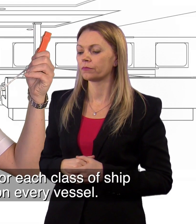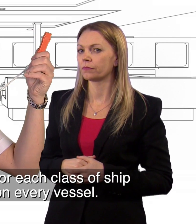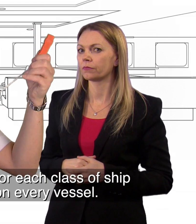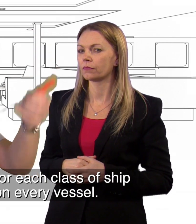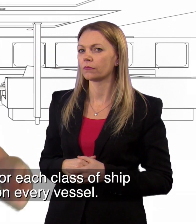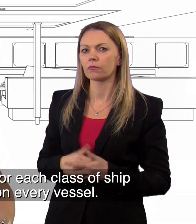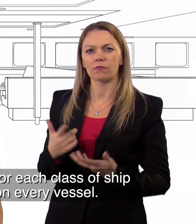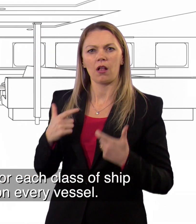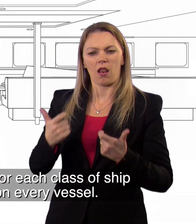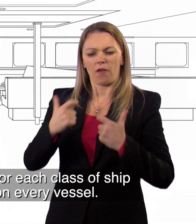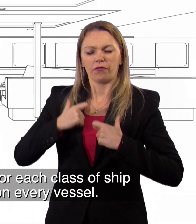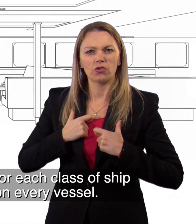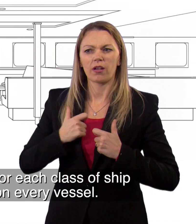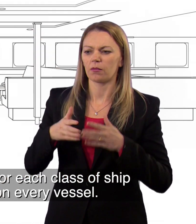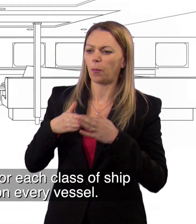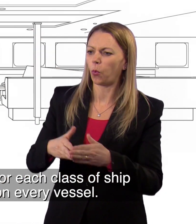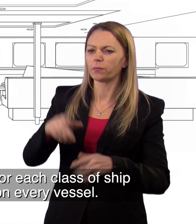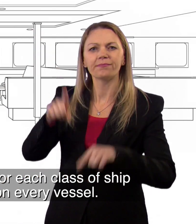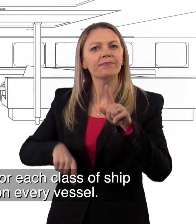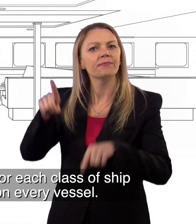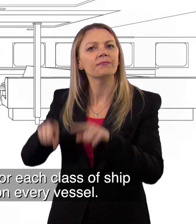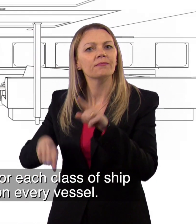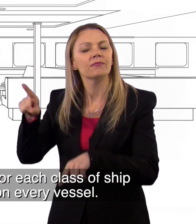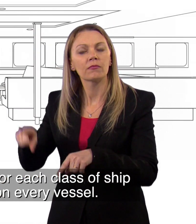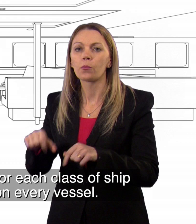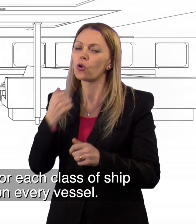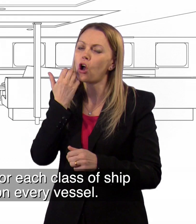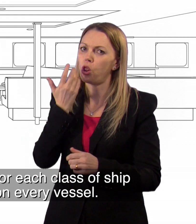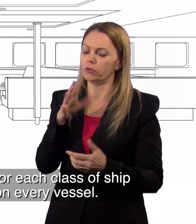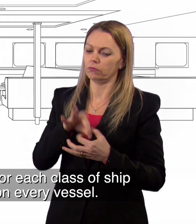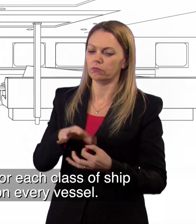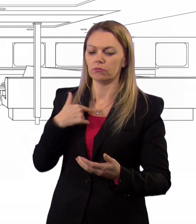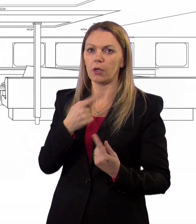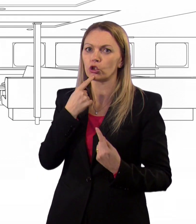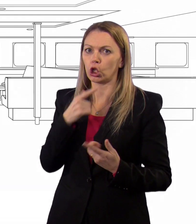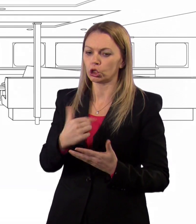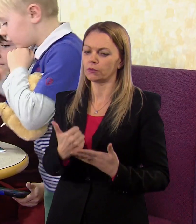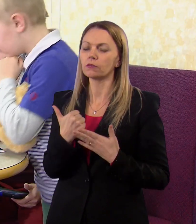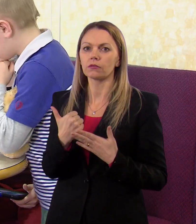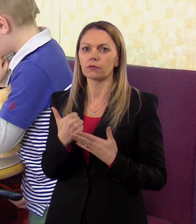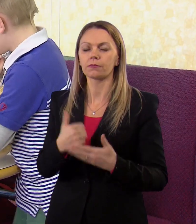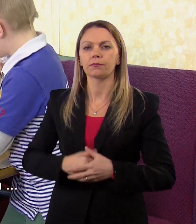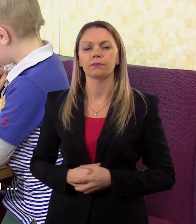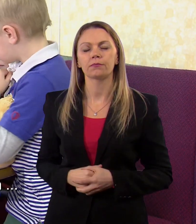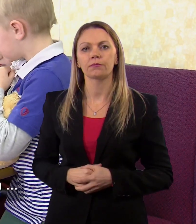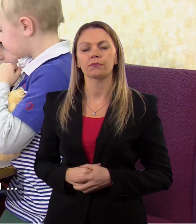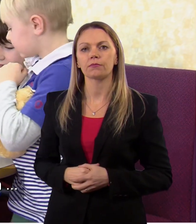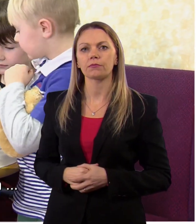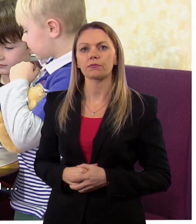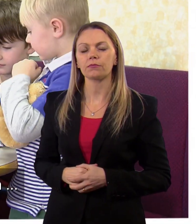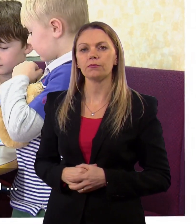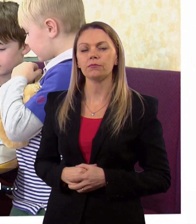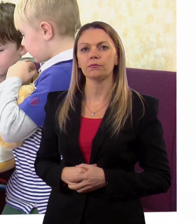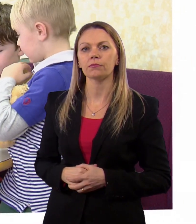The type of life jacket will vary for each class of ship, but there are instructions on every vessel. Let's see if you can see